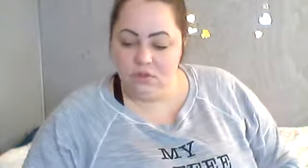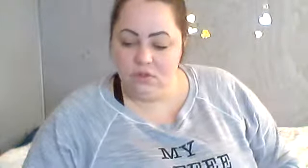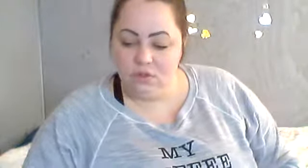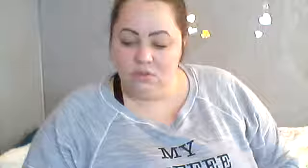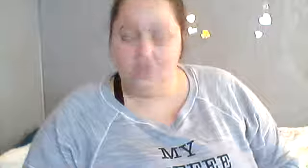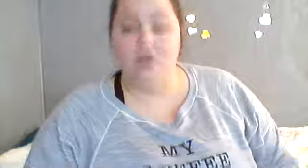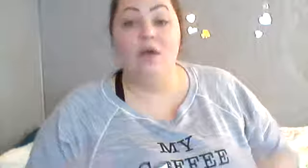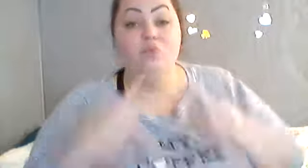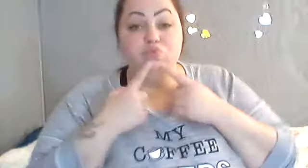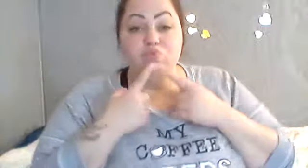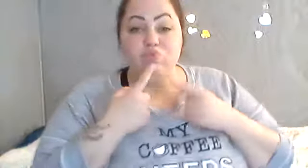Yeah.